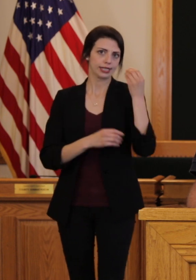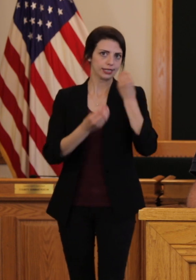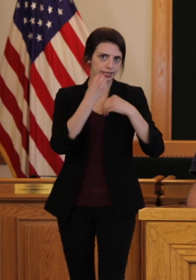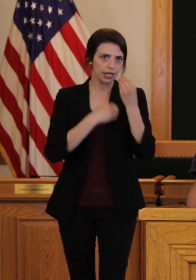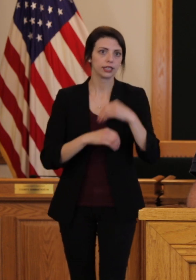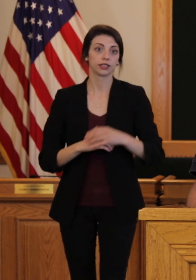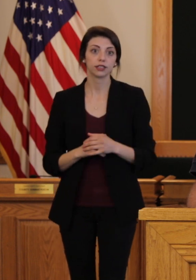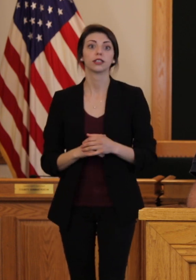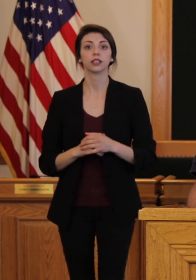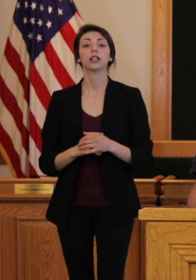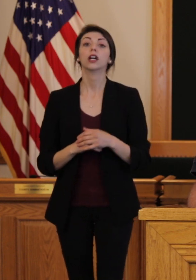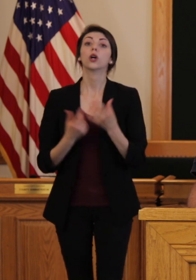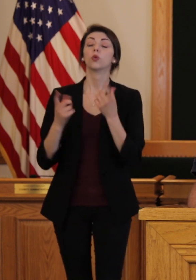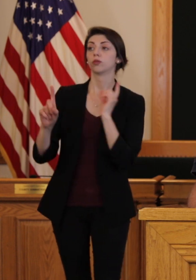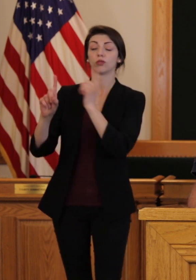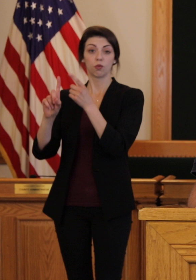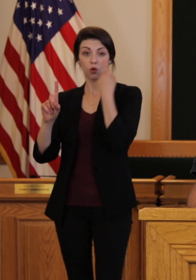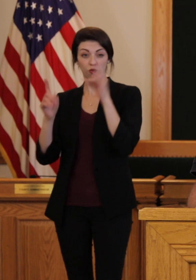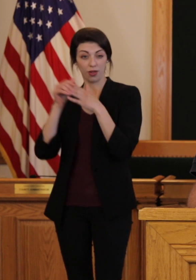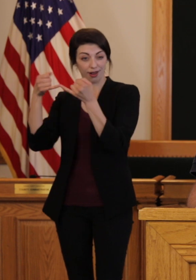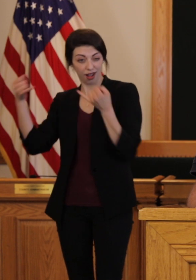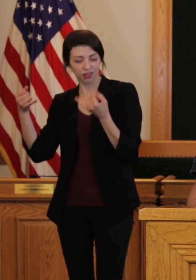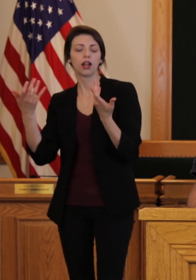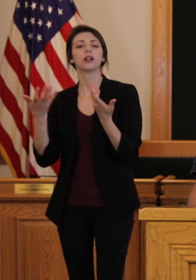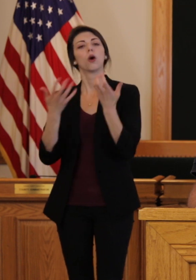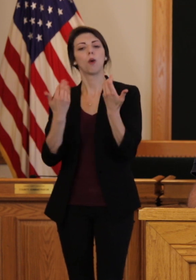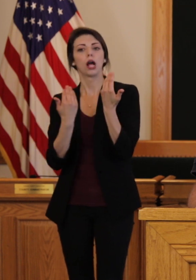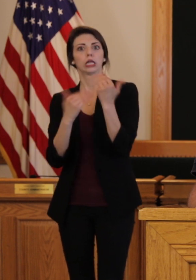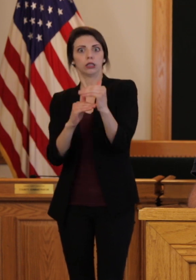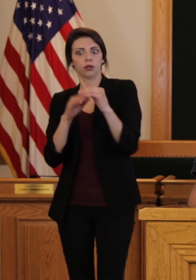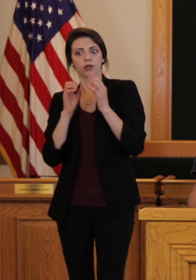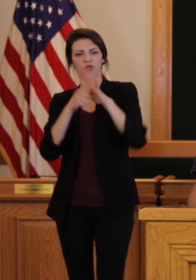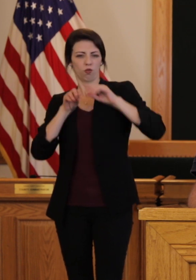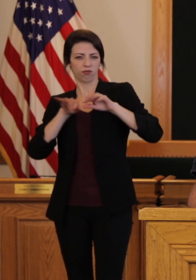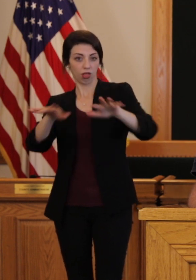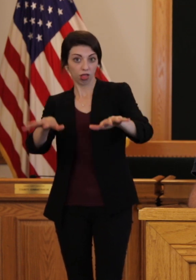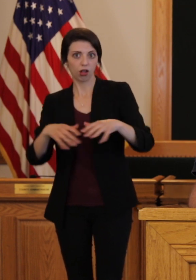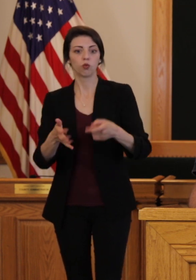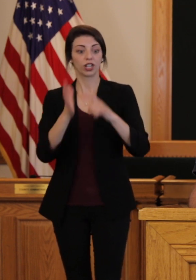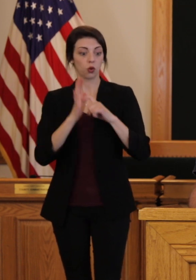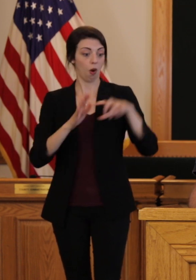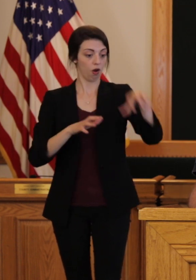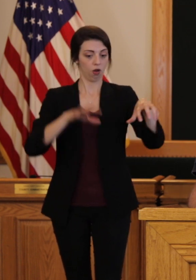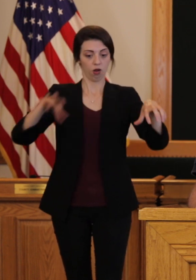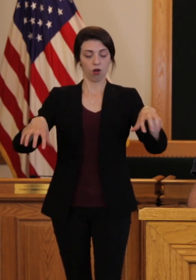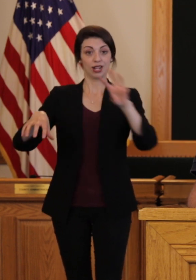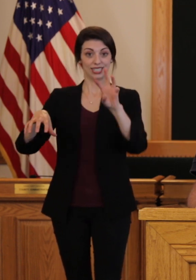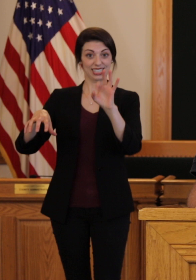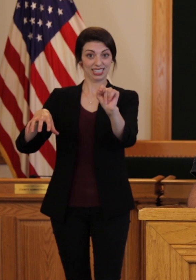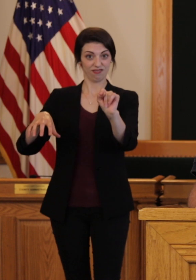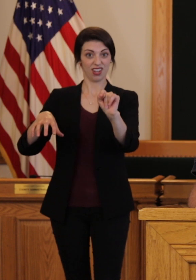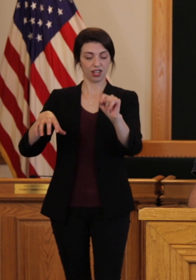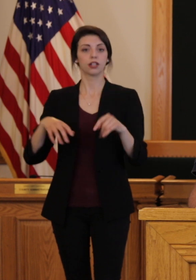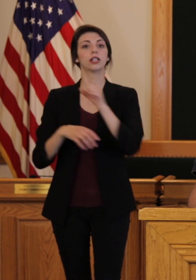are intended to prevent the spread of COVID-19. All tables must be spaced 6 foot apart, all staff must wear face coverings,